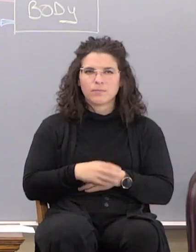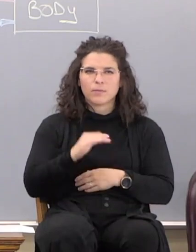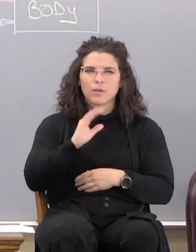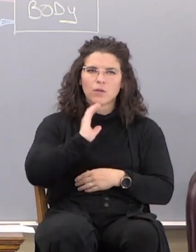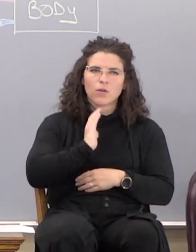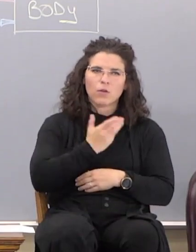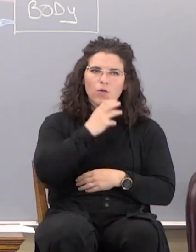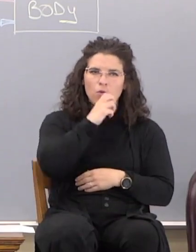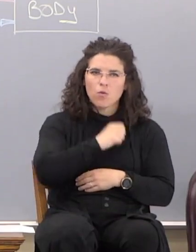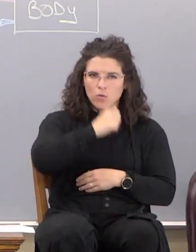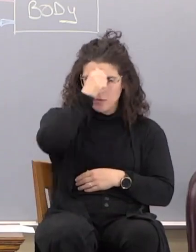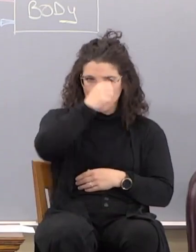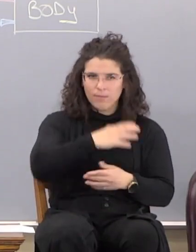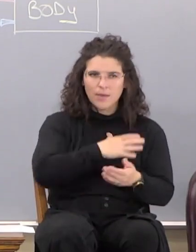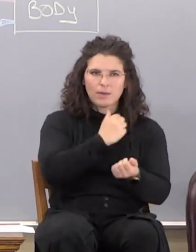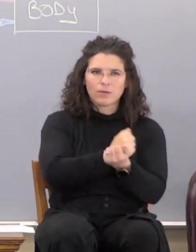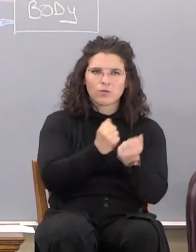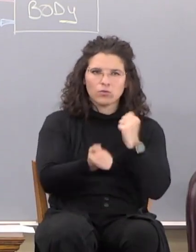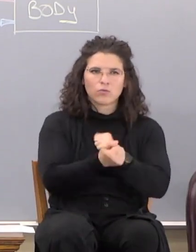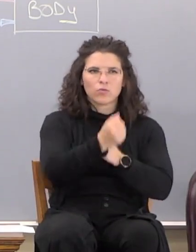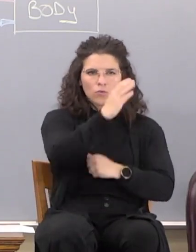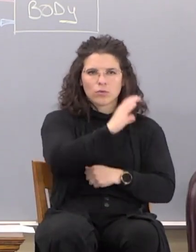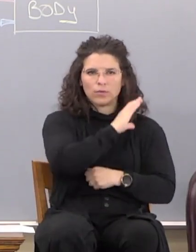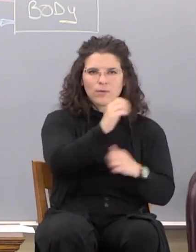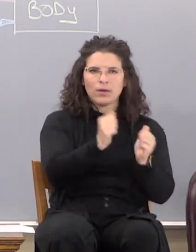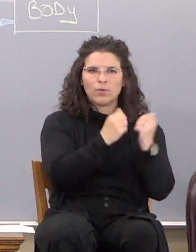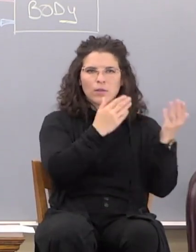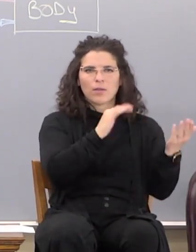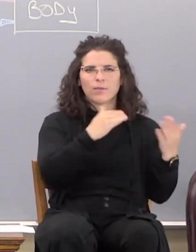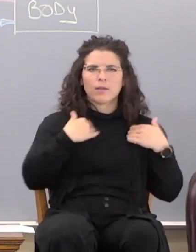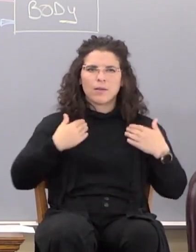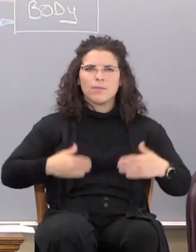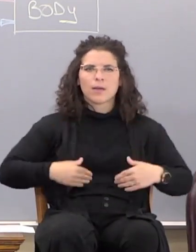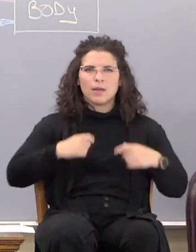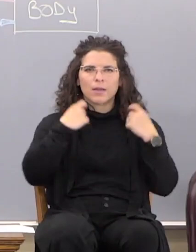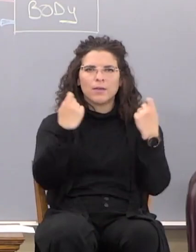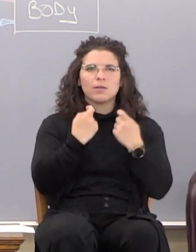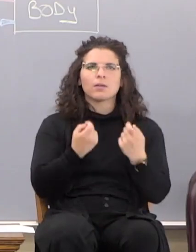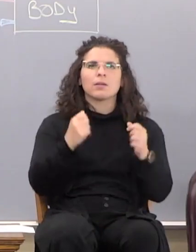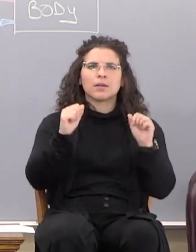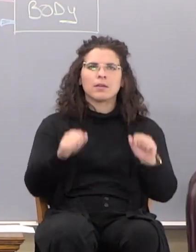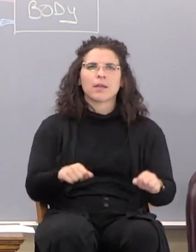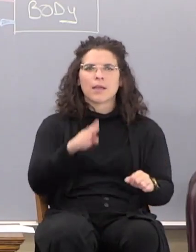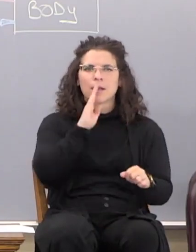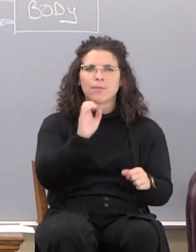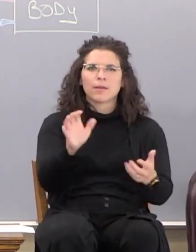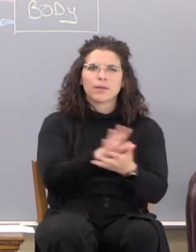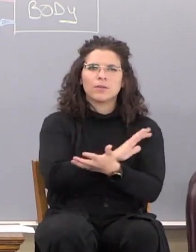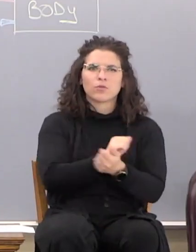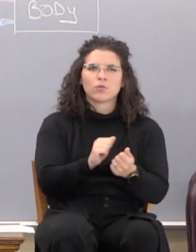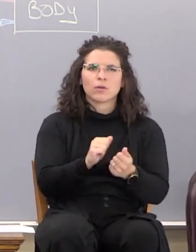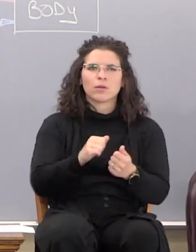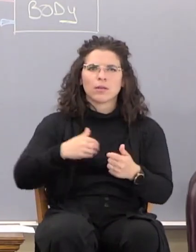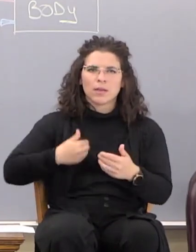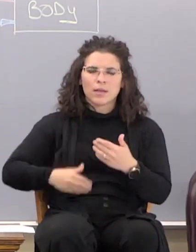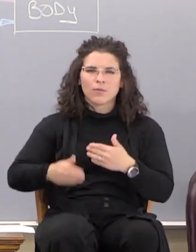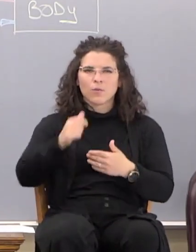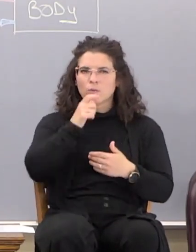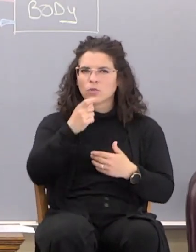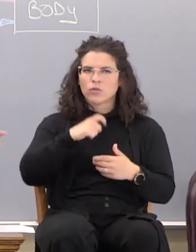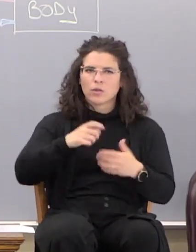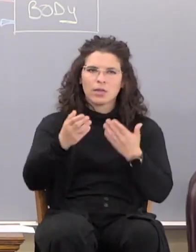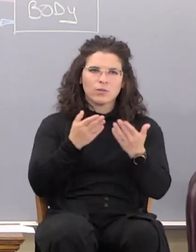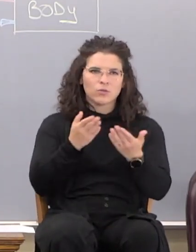That our old man is crucified with him, that the body of sin might be destroyed. That henceforth we should